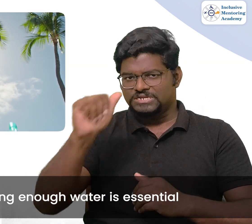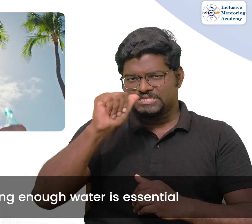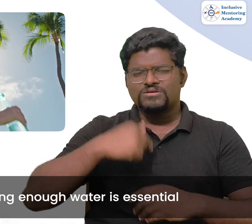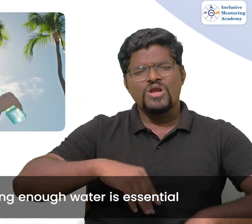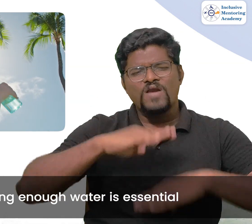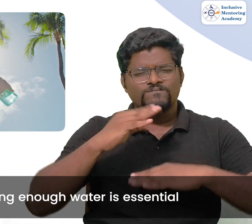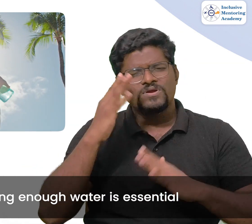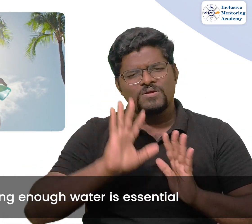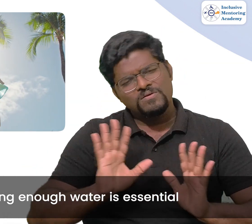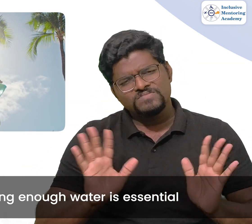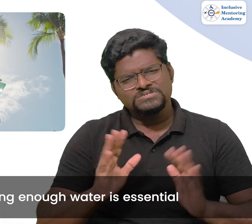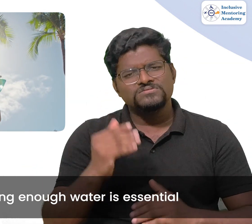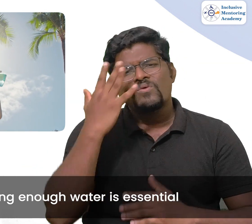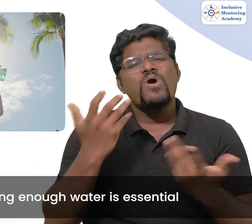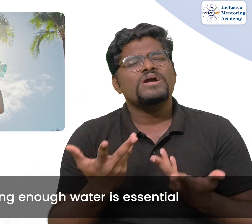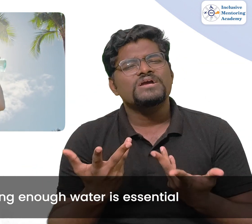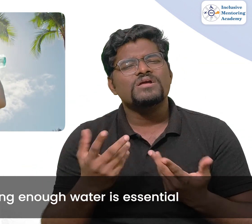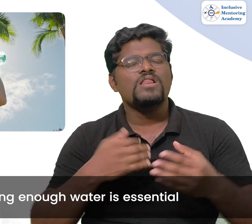Here's why drinking enough water is essential.